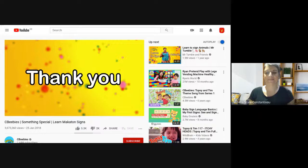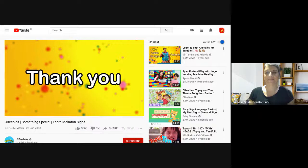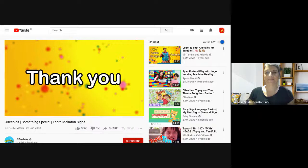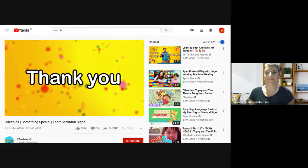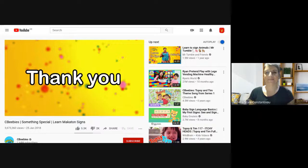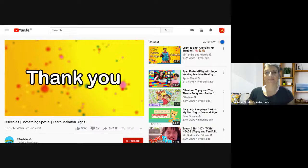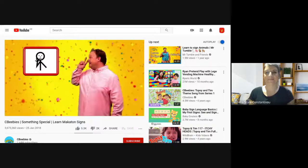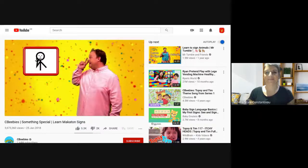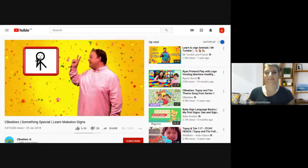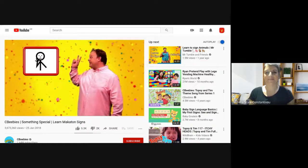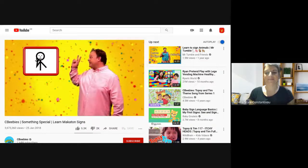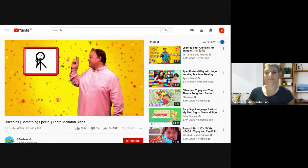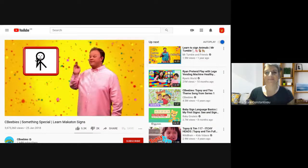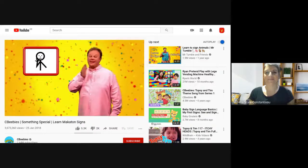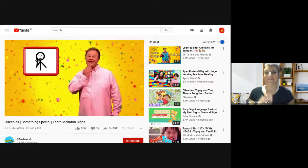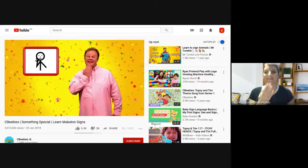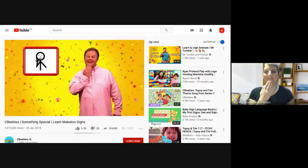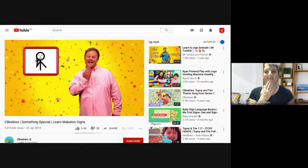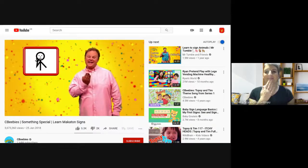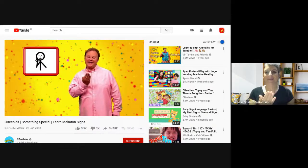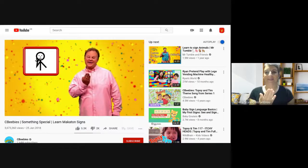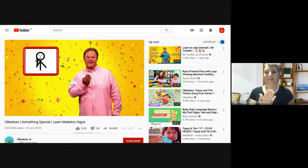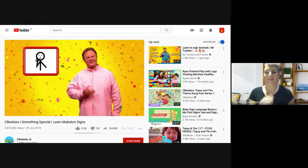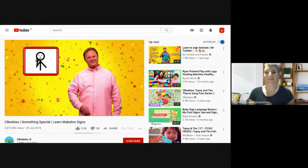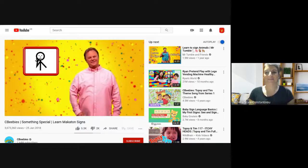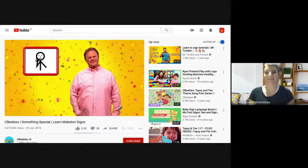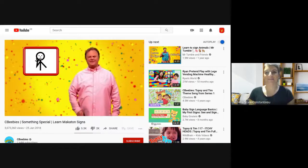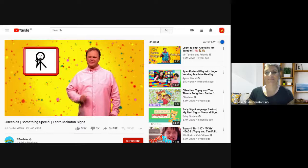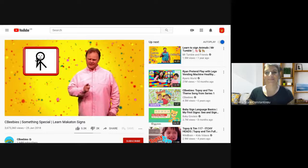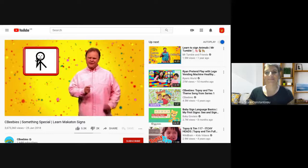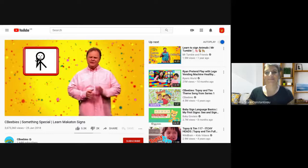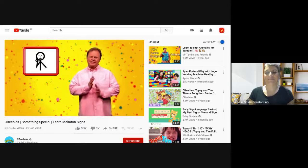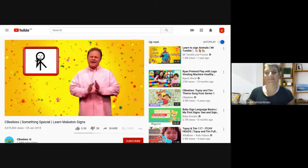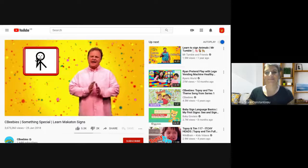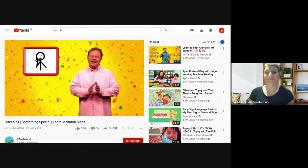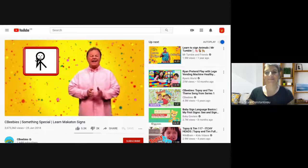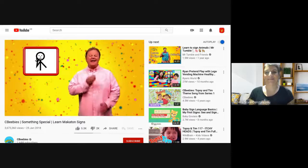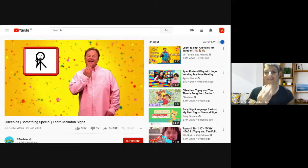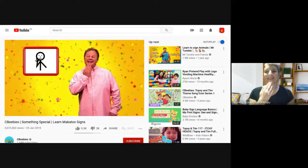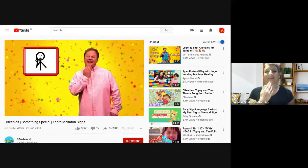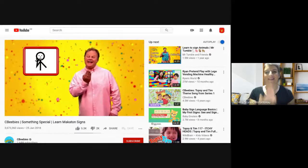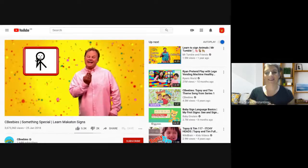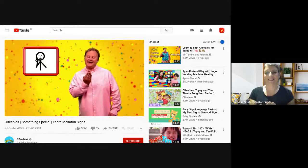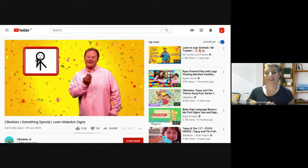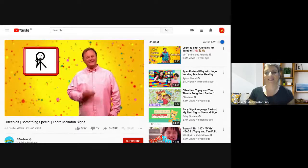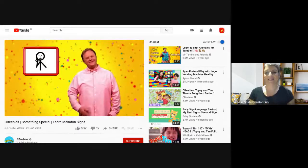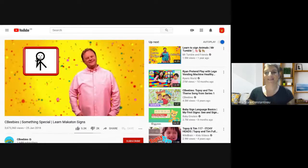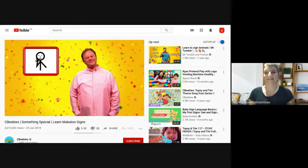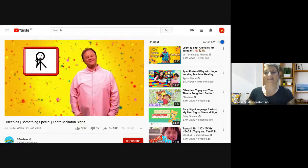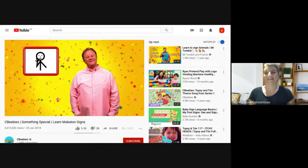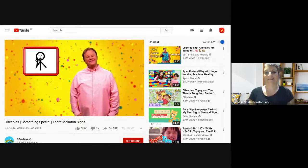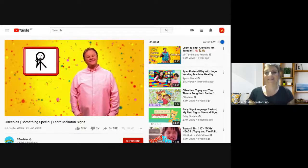Thank you. Look. Thank you. You sign. Thank